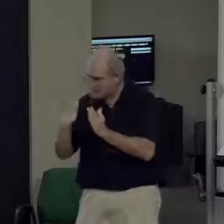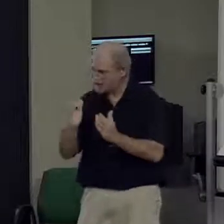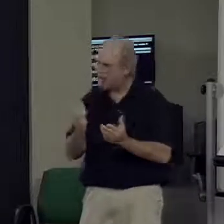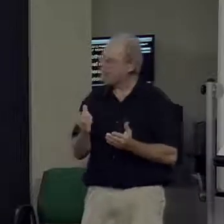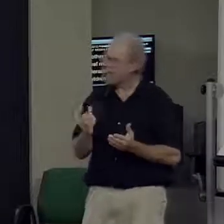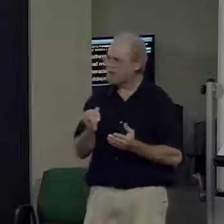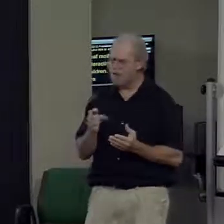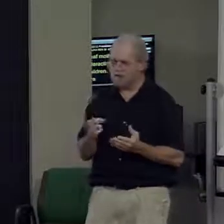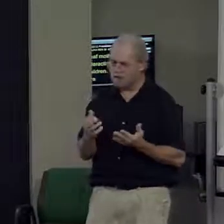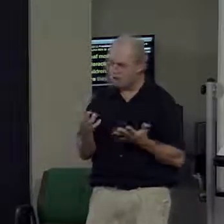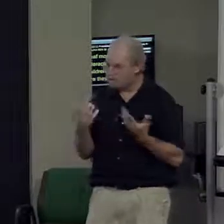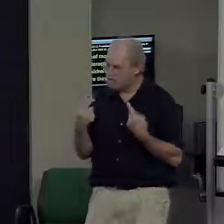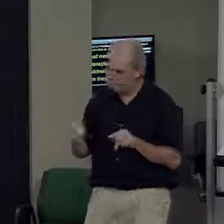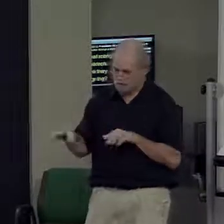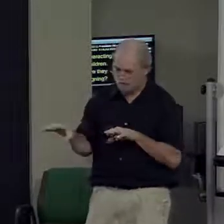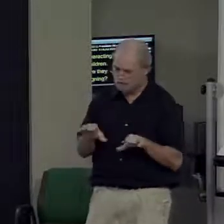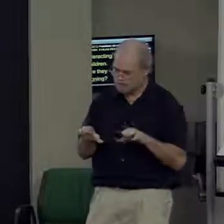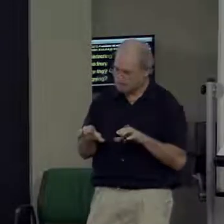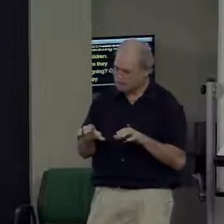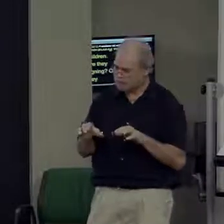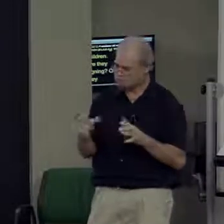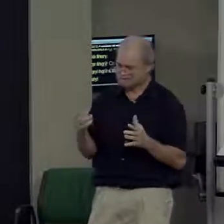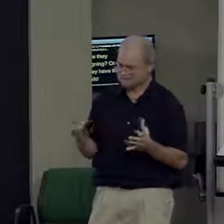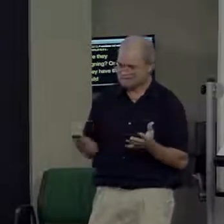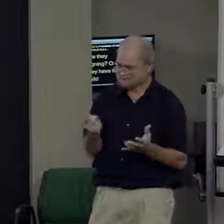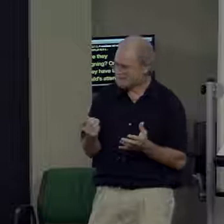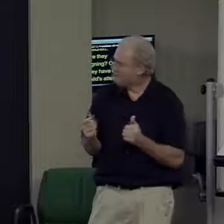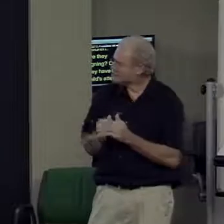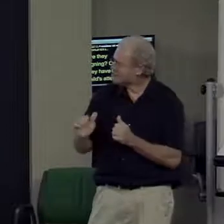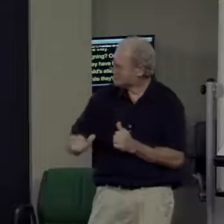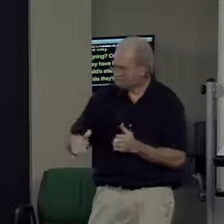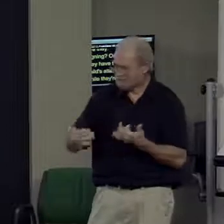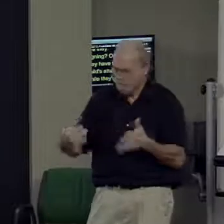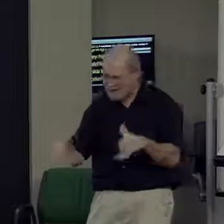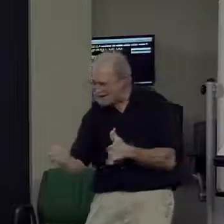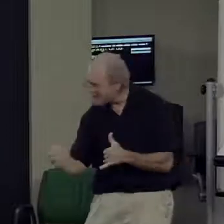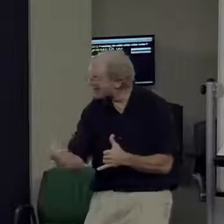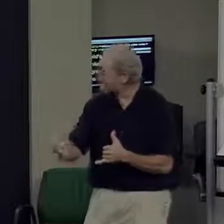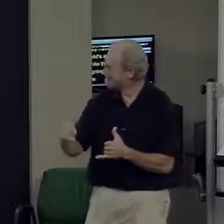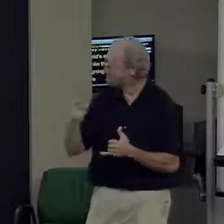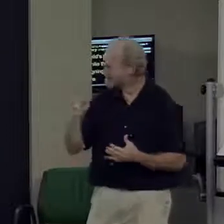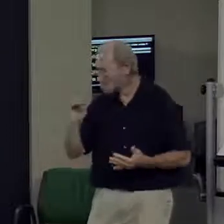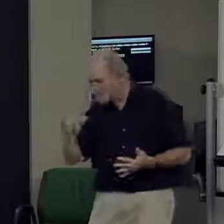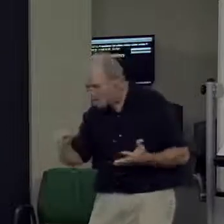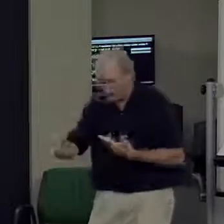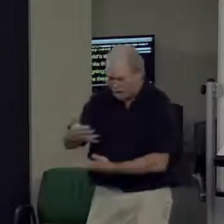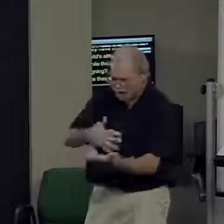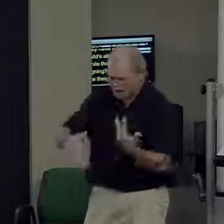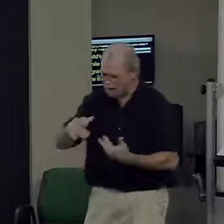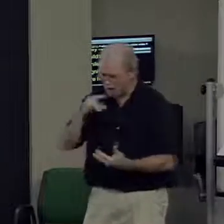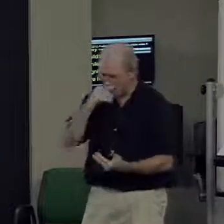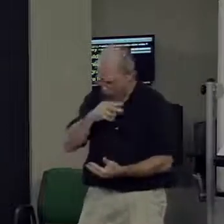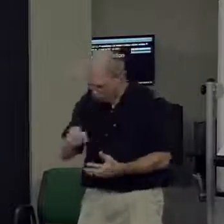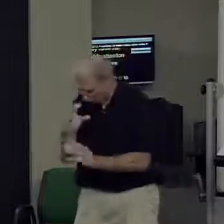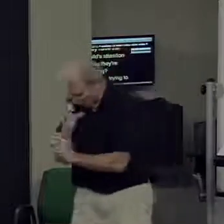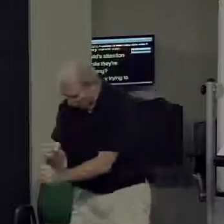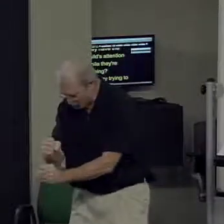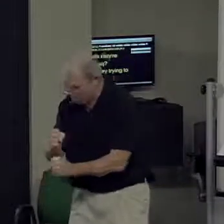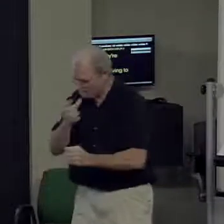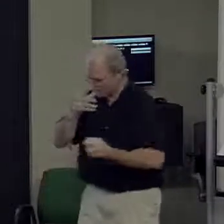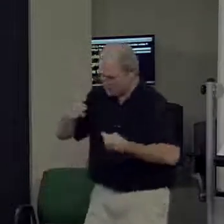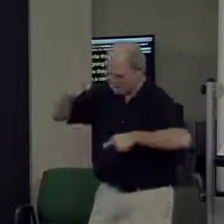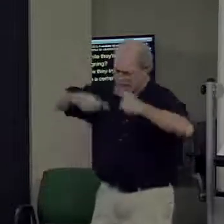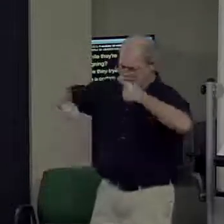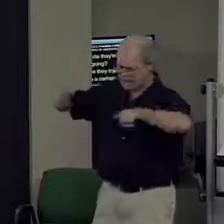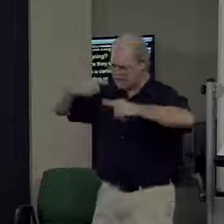they have the child's attention while they're signing? Are they trying to do a certain action or something with the child? Are they playing? Do they have toys? And